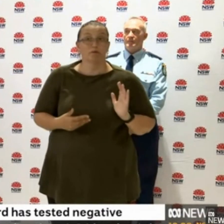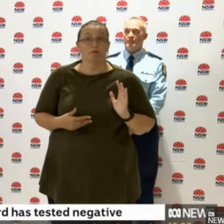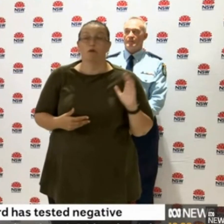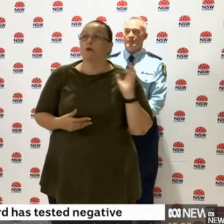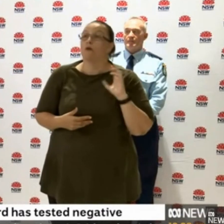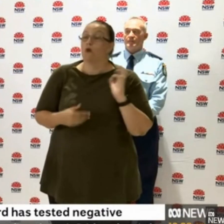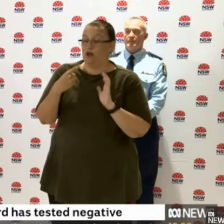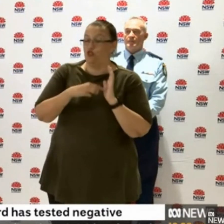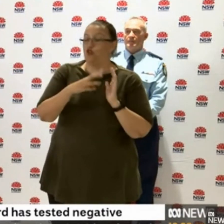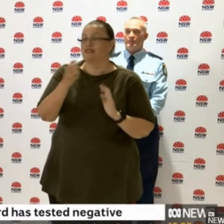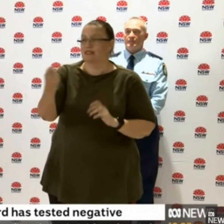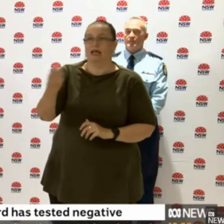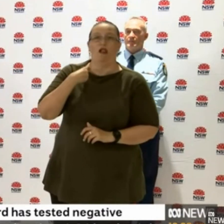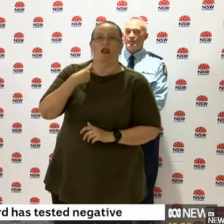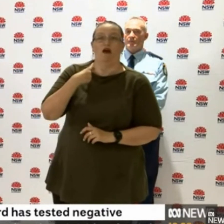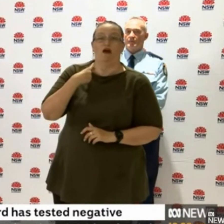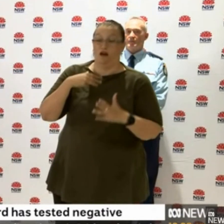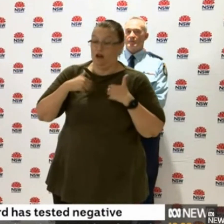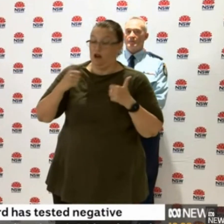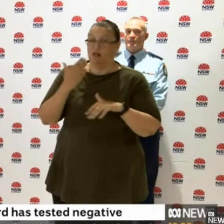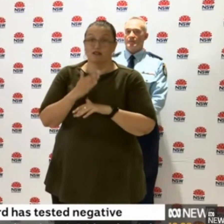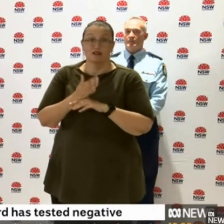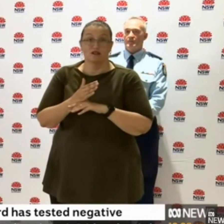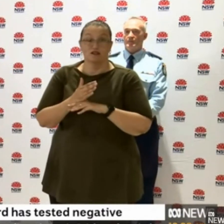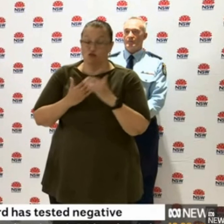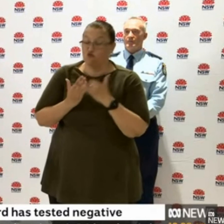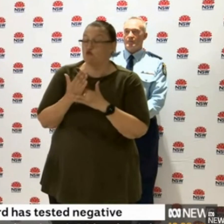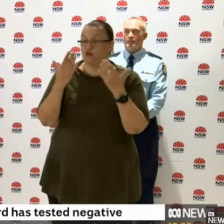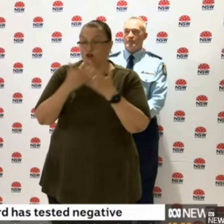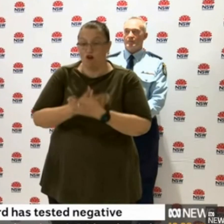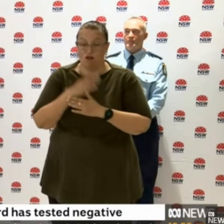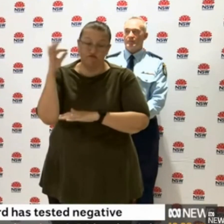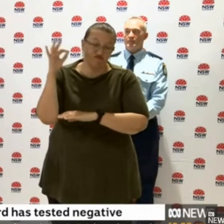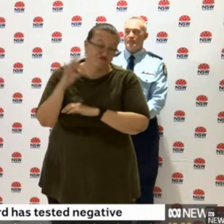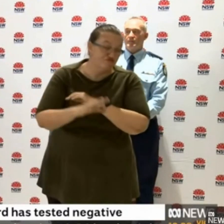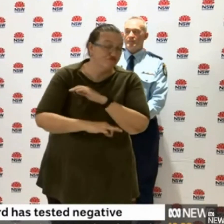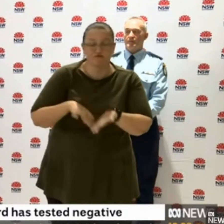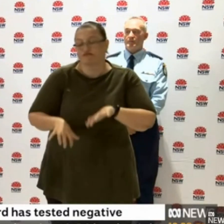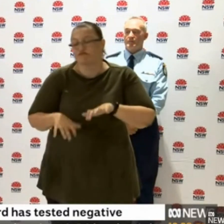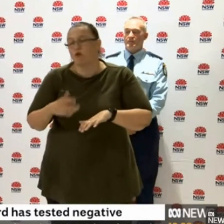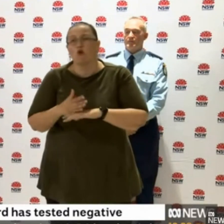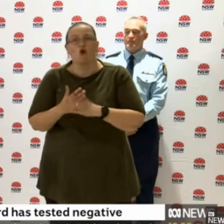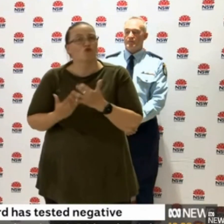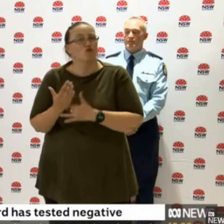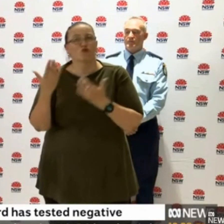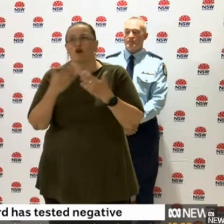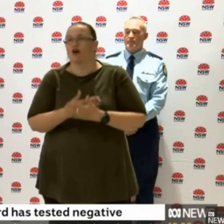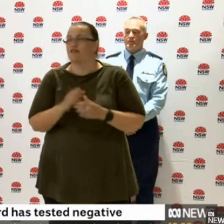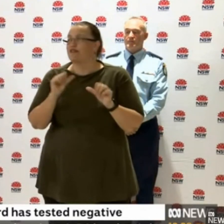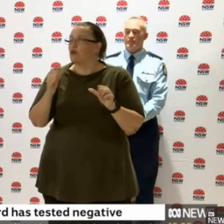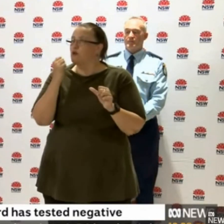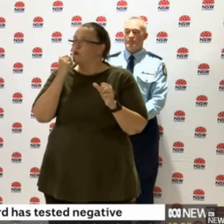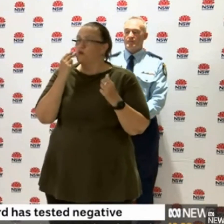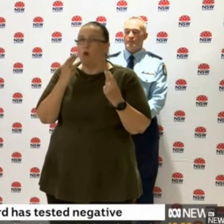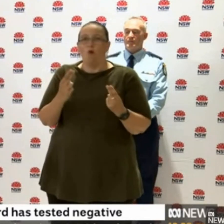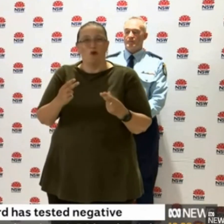and our health teams are all working through the night. They've been working this morning, as you'd expect. They're just doing what